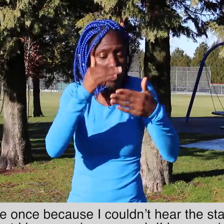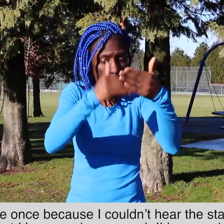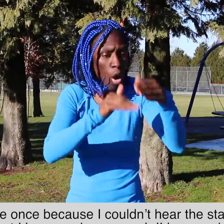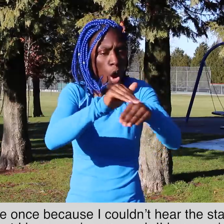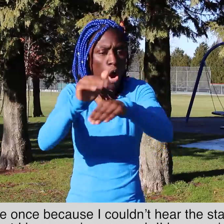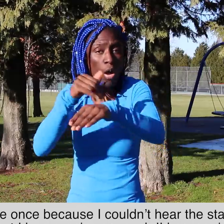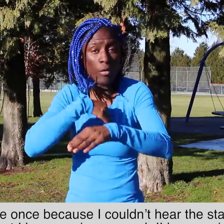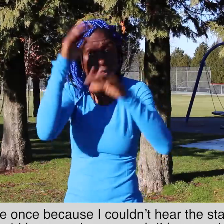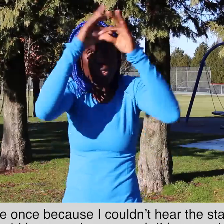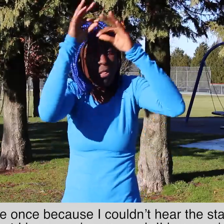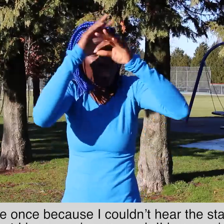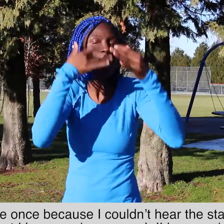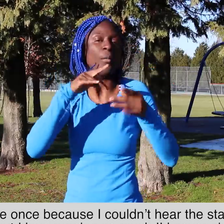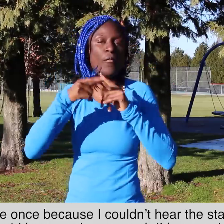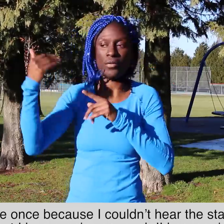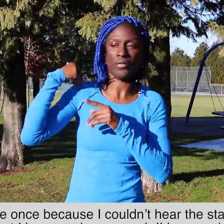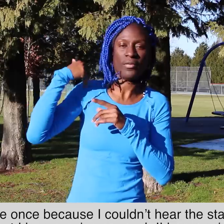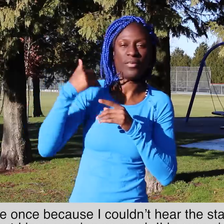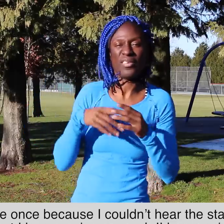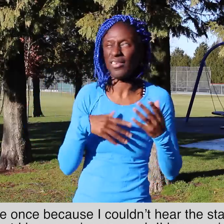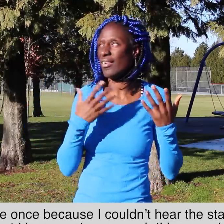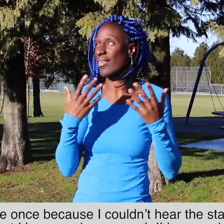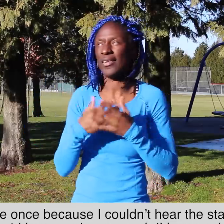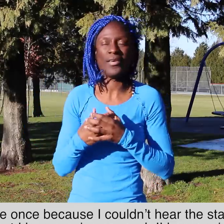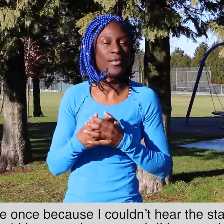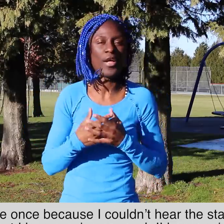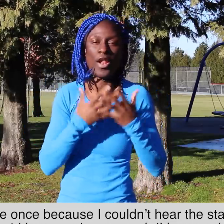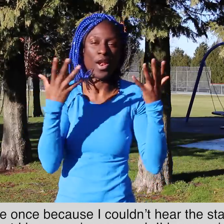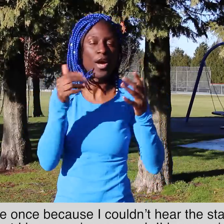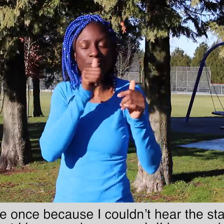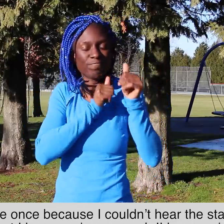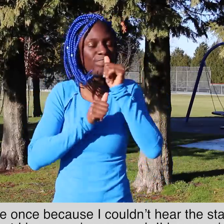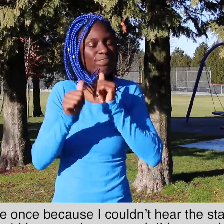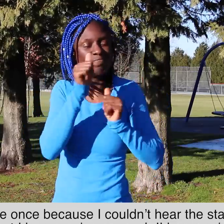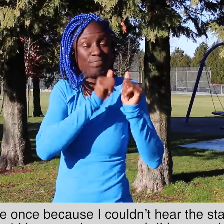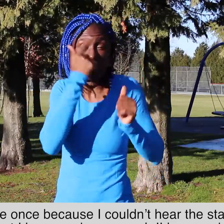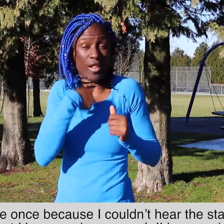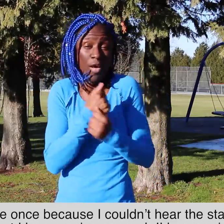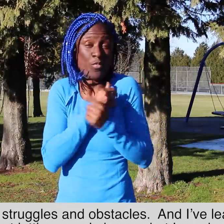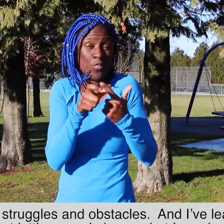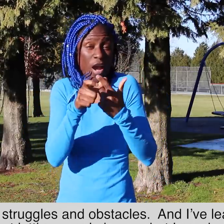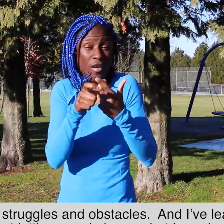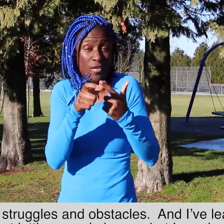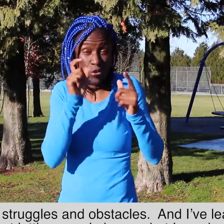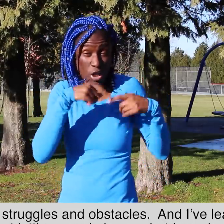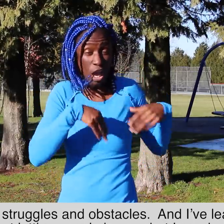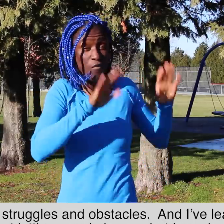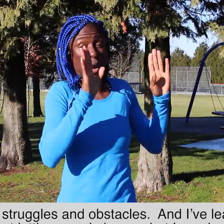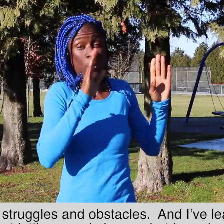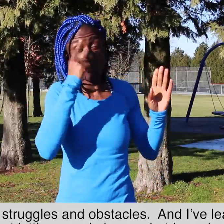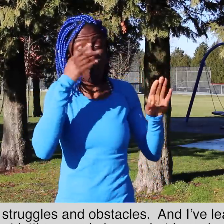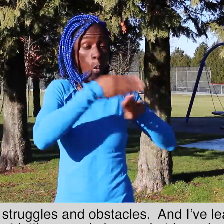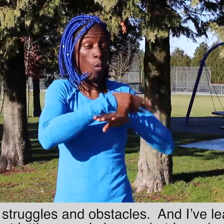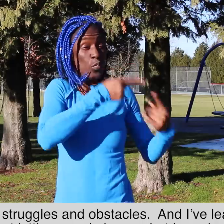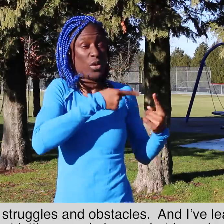start of it being announced. It's hard, but I love running so much that I'd never give it up just because of those struggles and